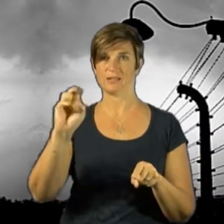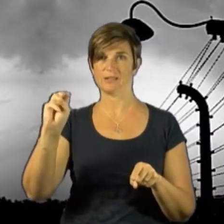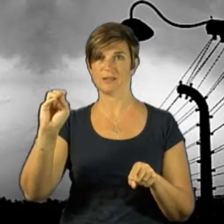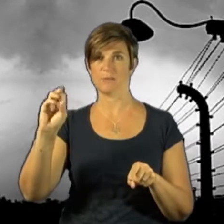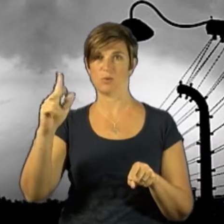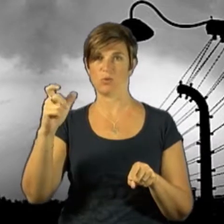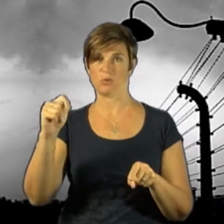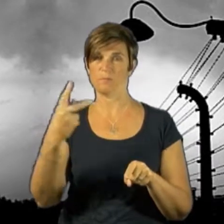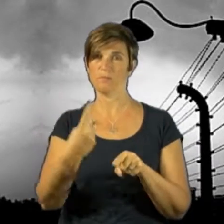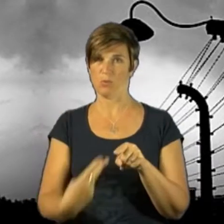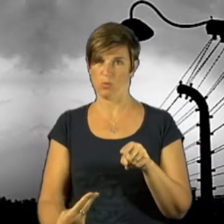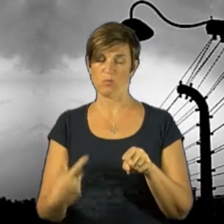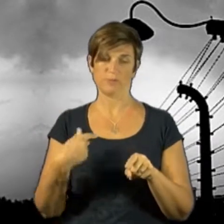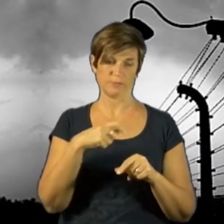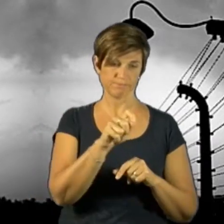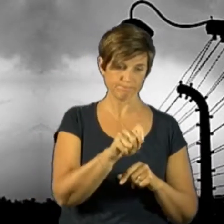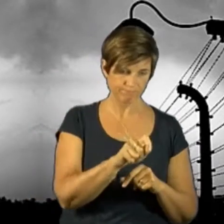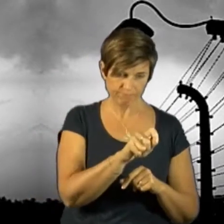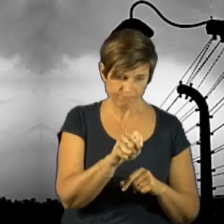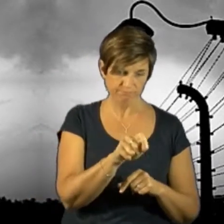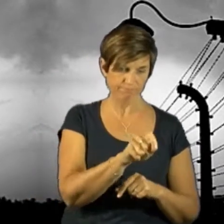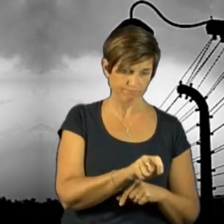I also put a cross next to the names of Anne and Margot.